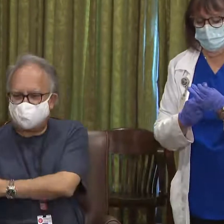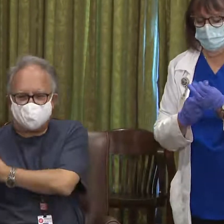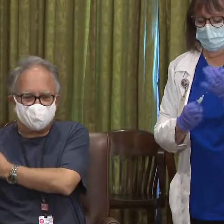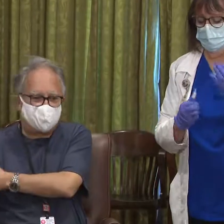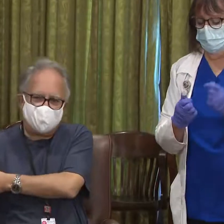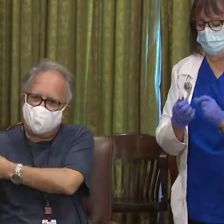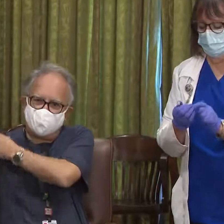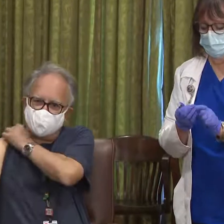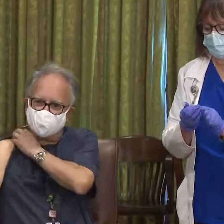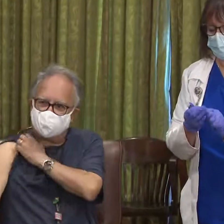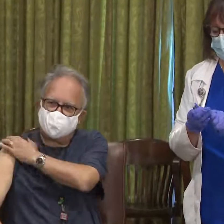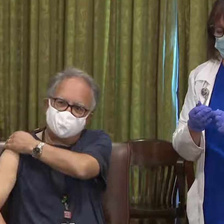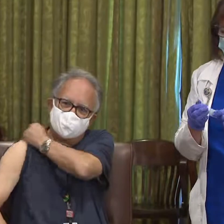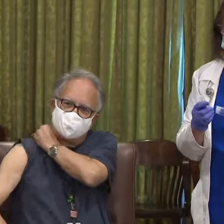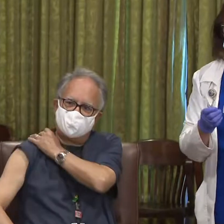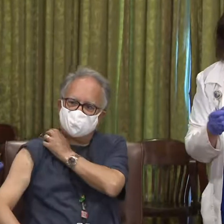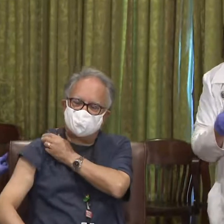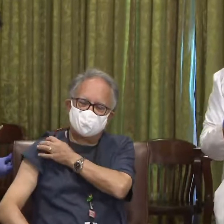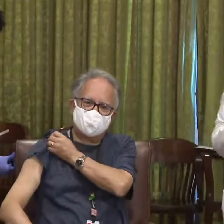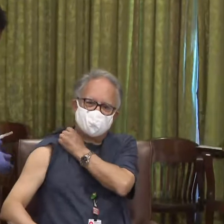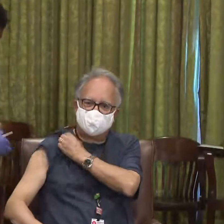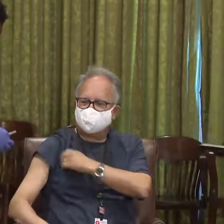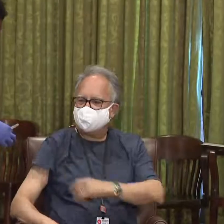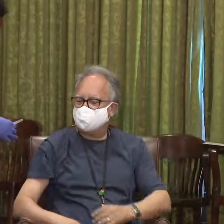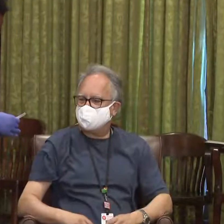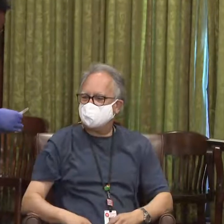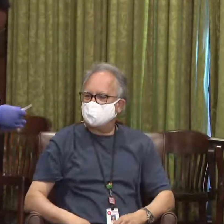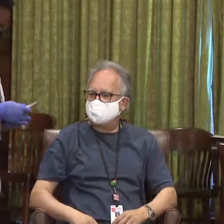Your arms okay? Yeah, I'll be fine.